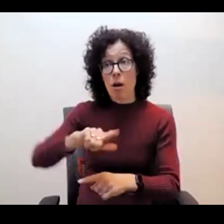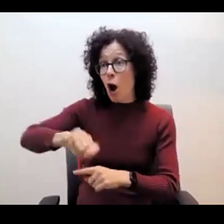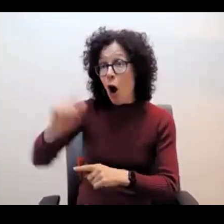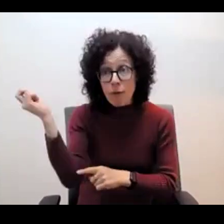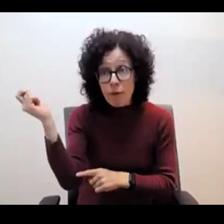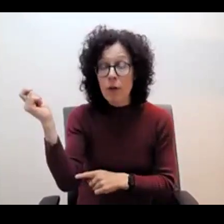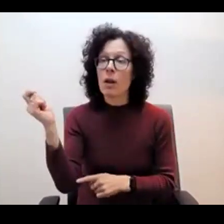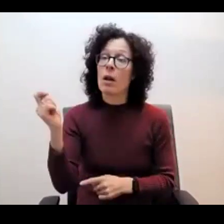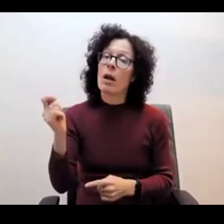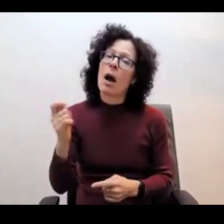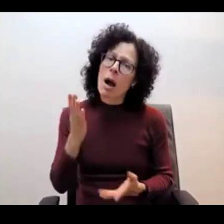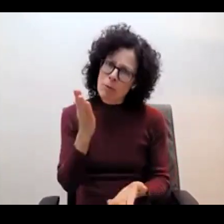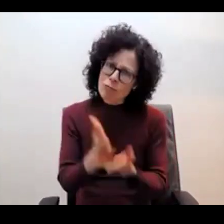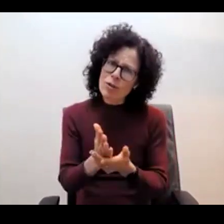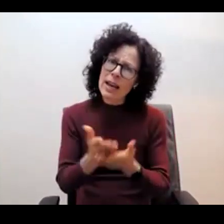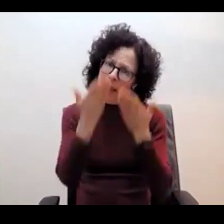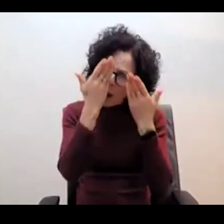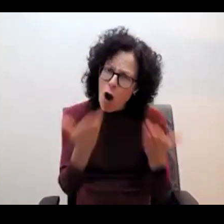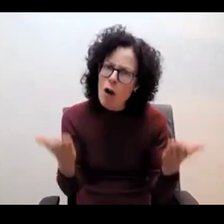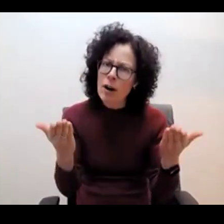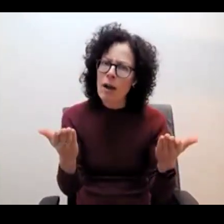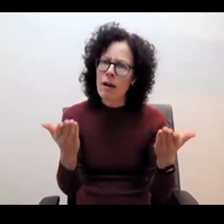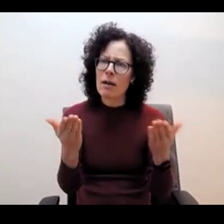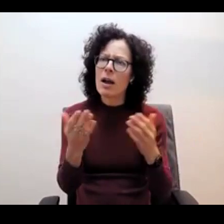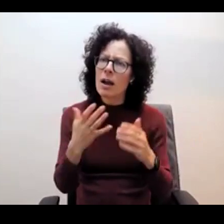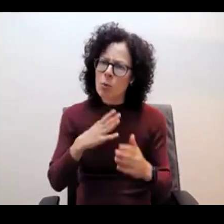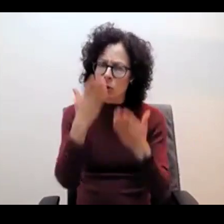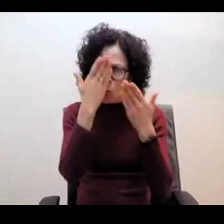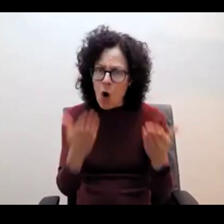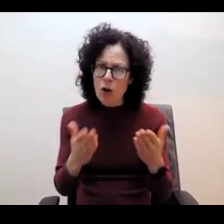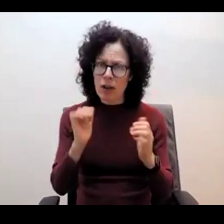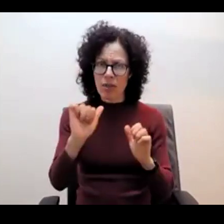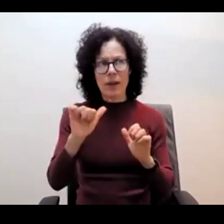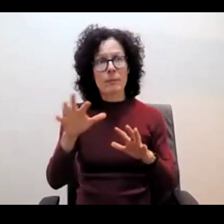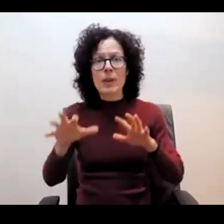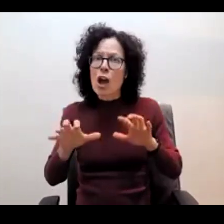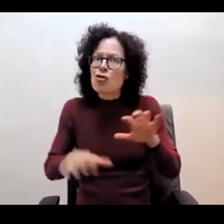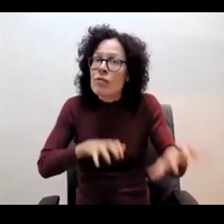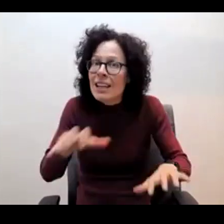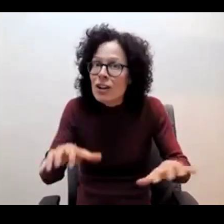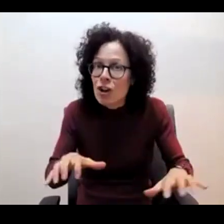Just really honor the creature that your body is.